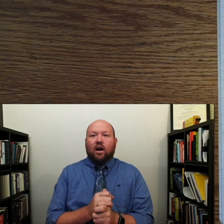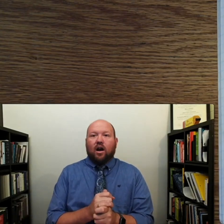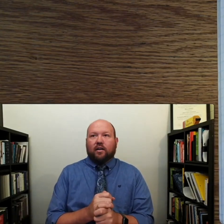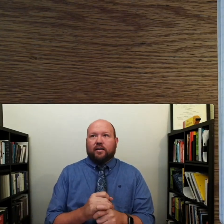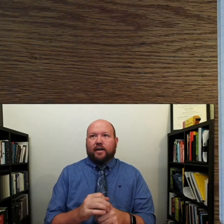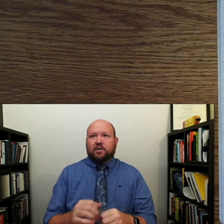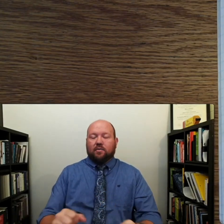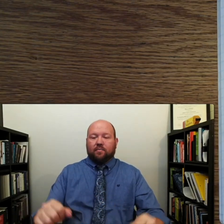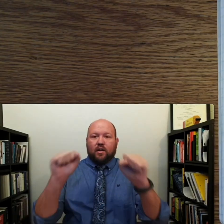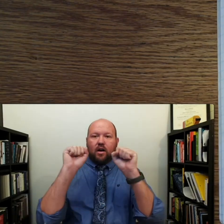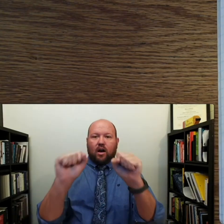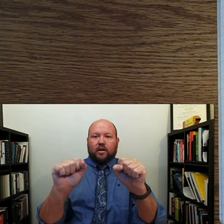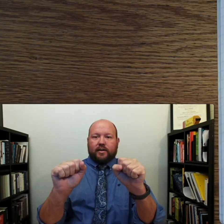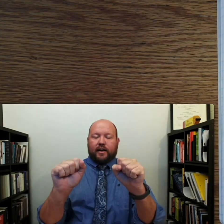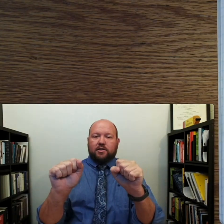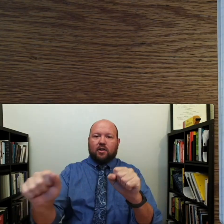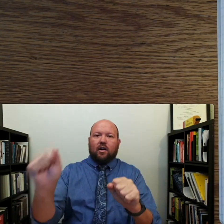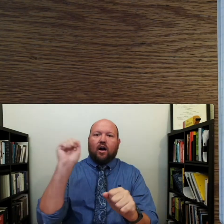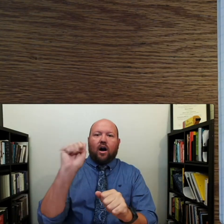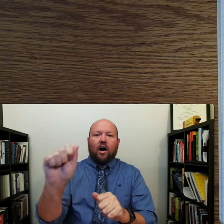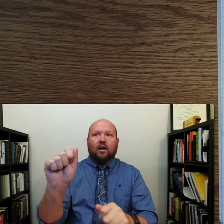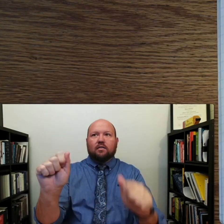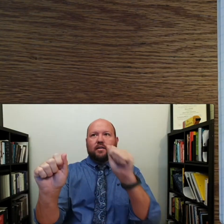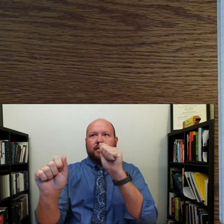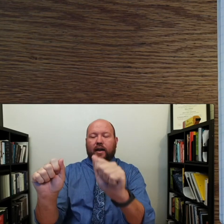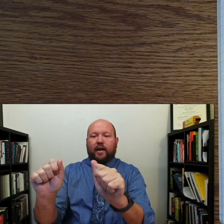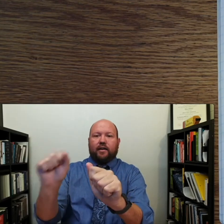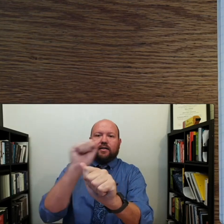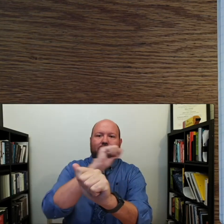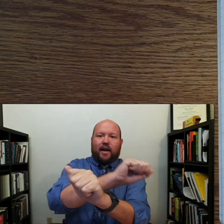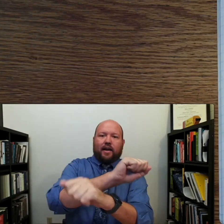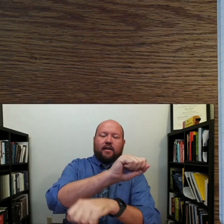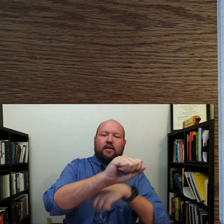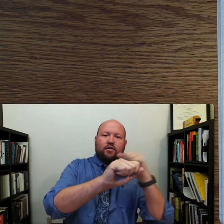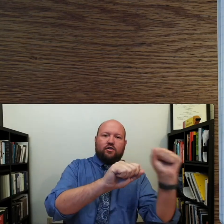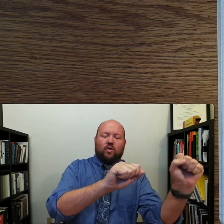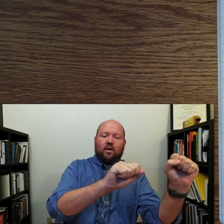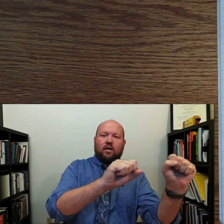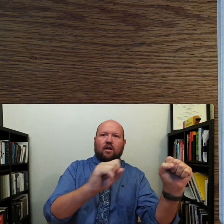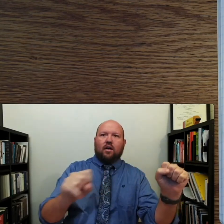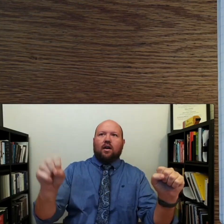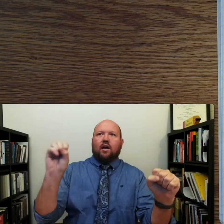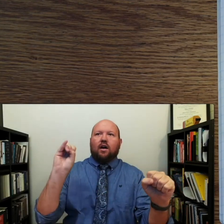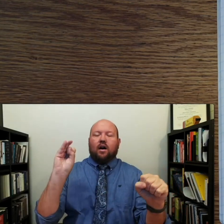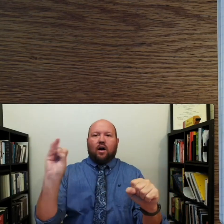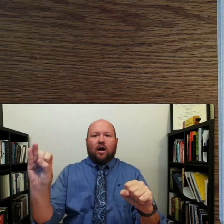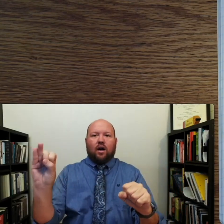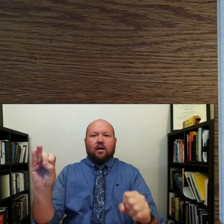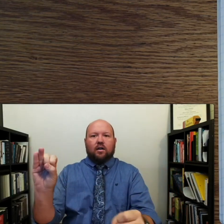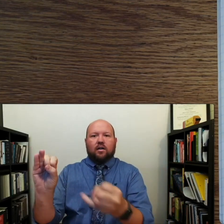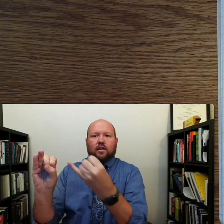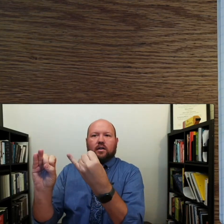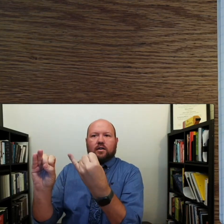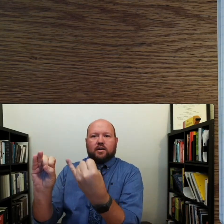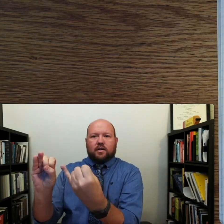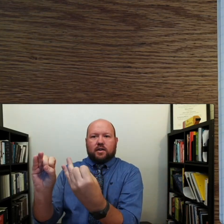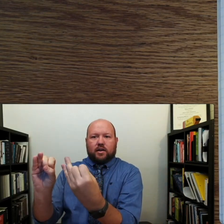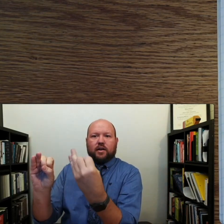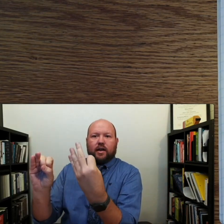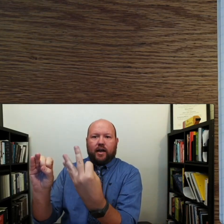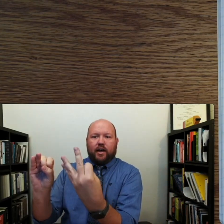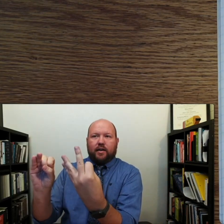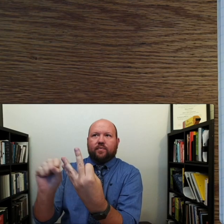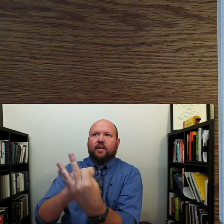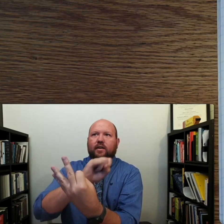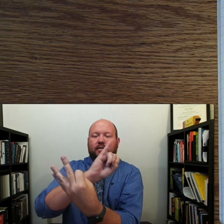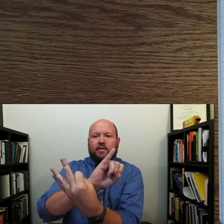word, architecture, architecture, r, k, tect, tour, r, k,